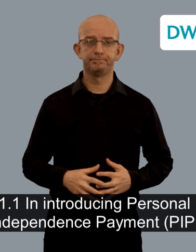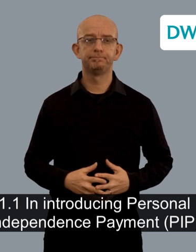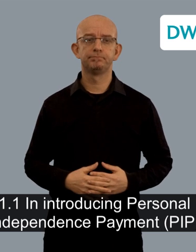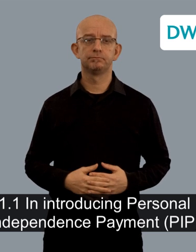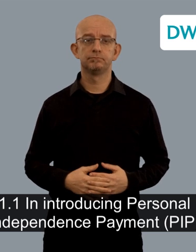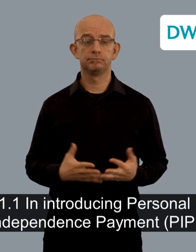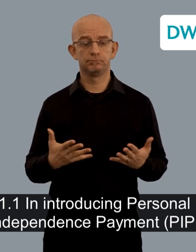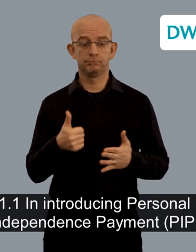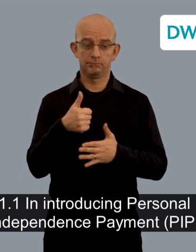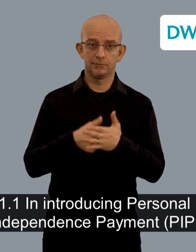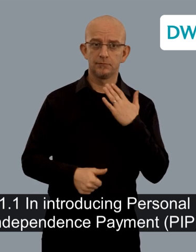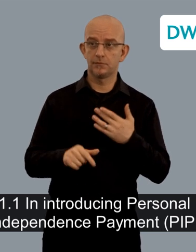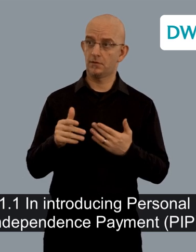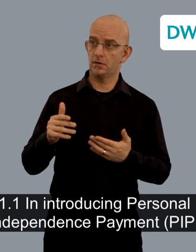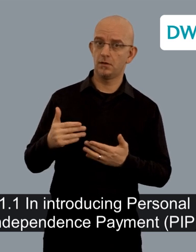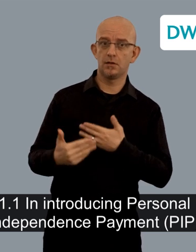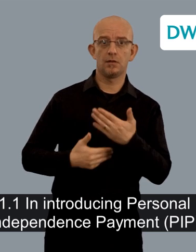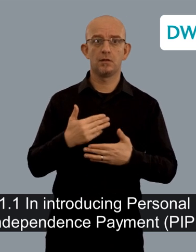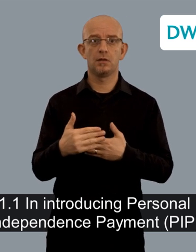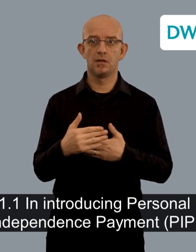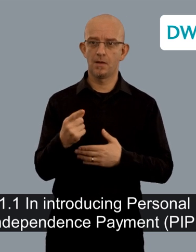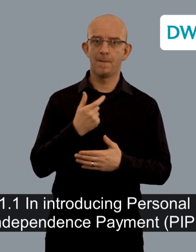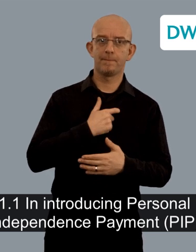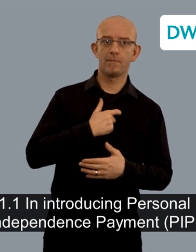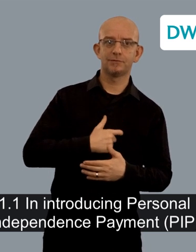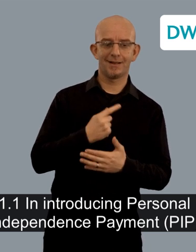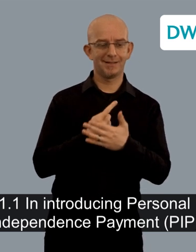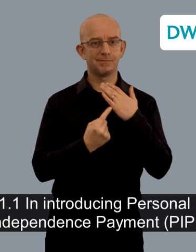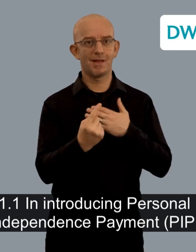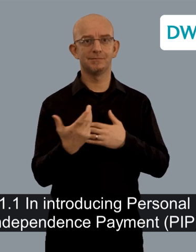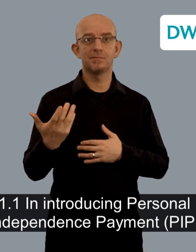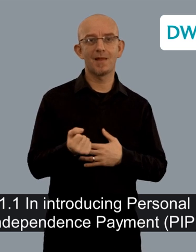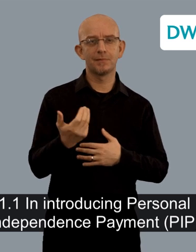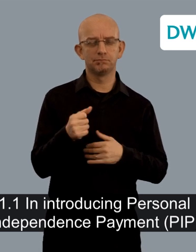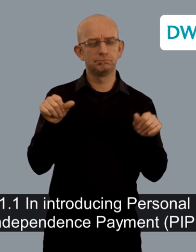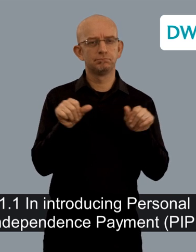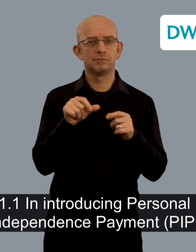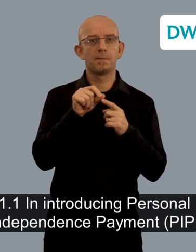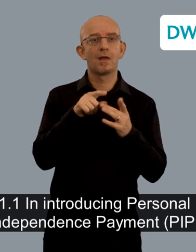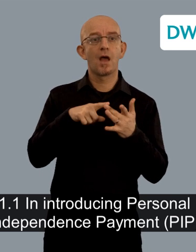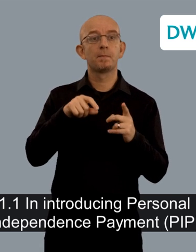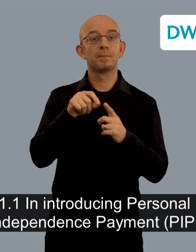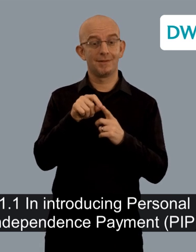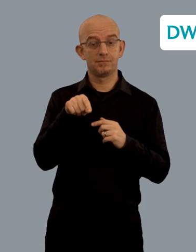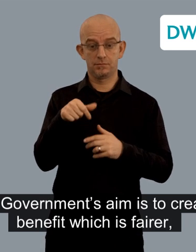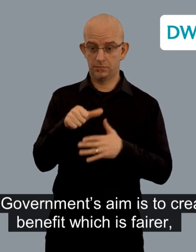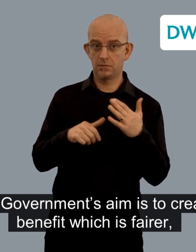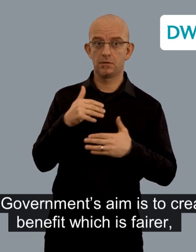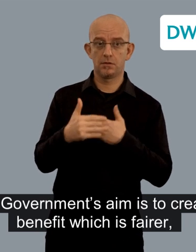1.1. In introducing Personal Independence Payment, PIP, the